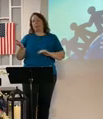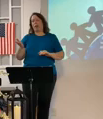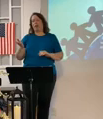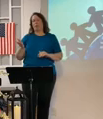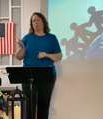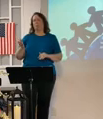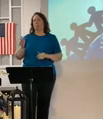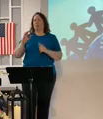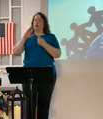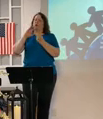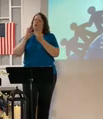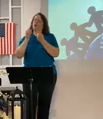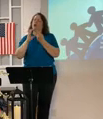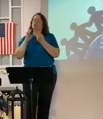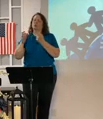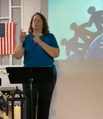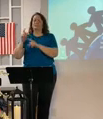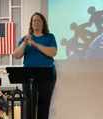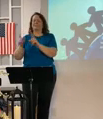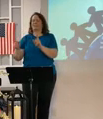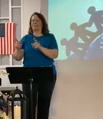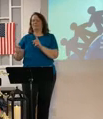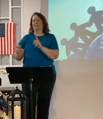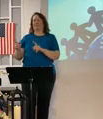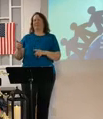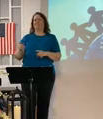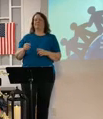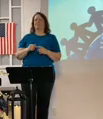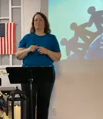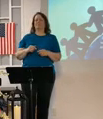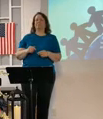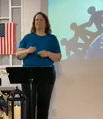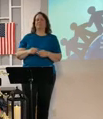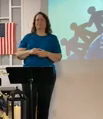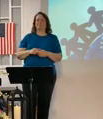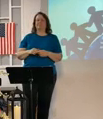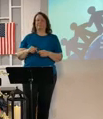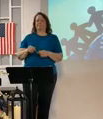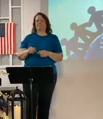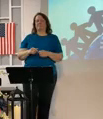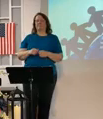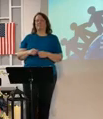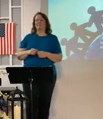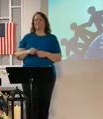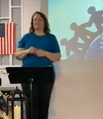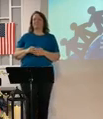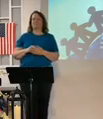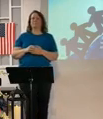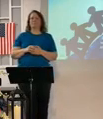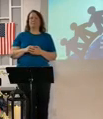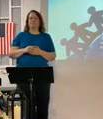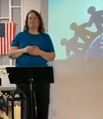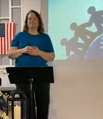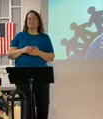culture shock is sure to hit. That's oftentimes harder than the initial culture shock of moving to a foreign country.